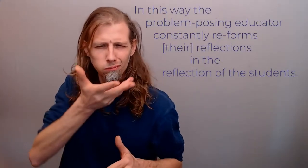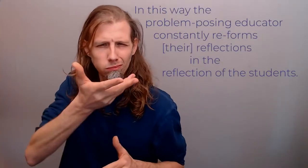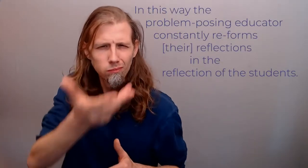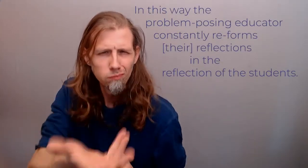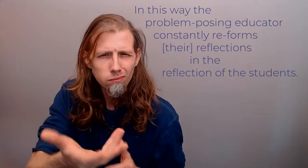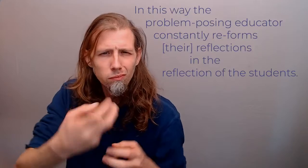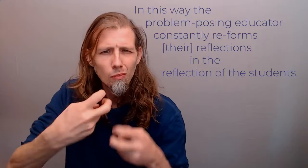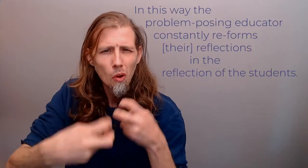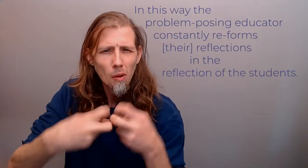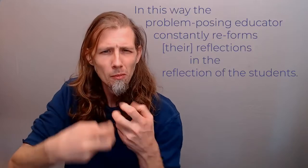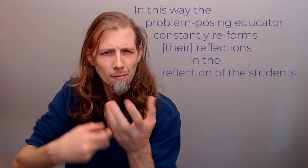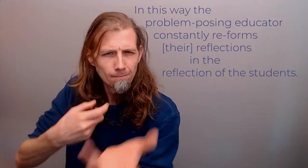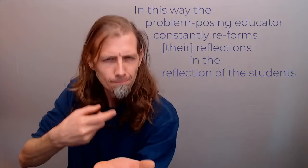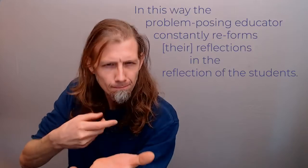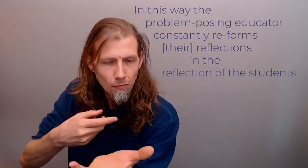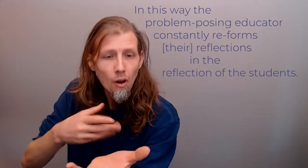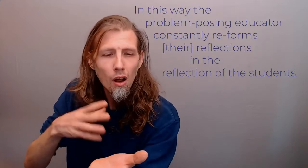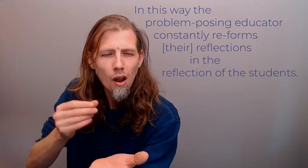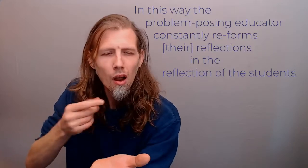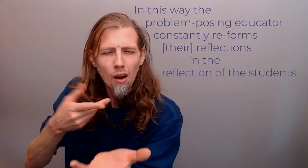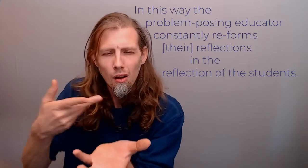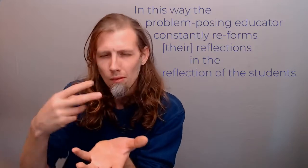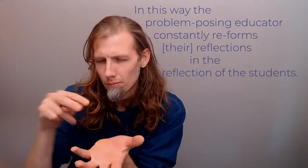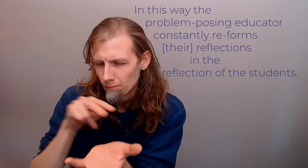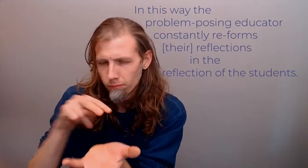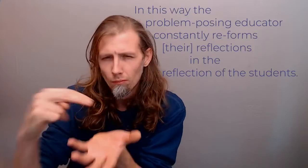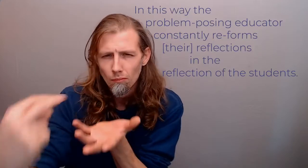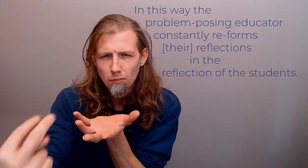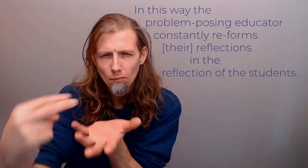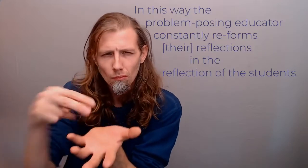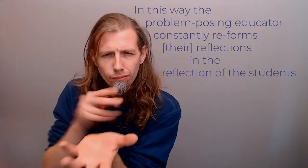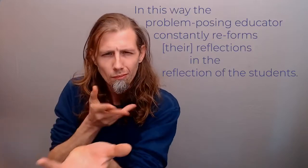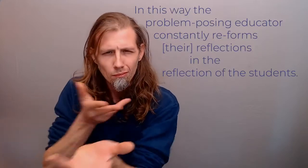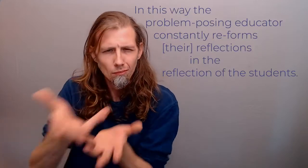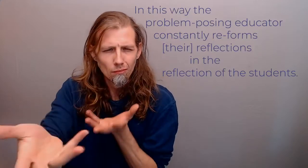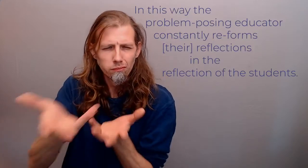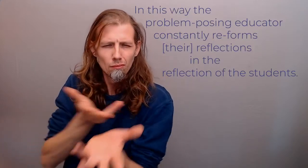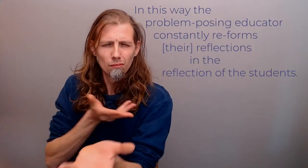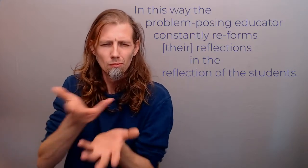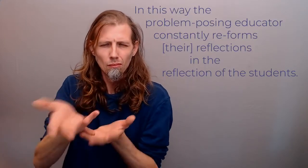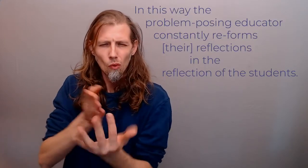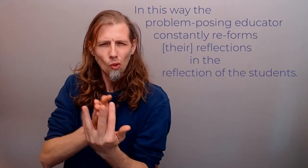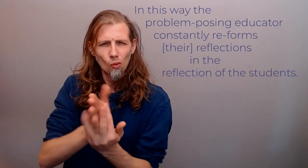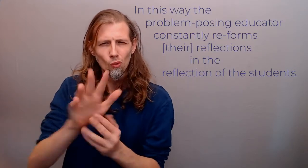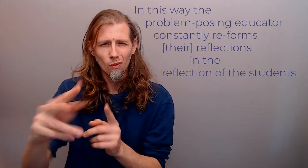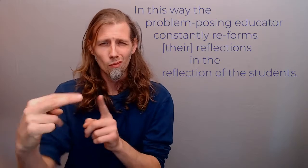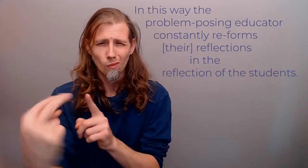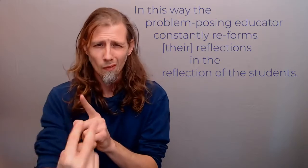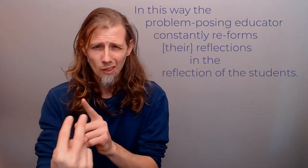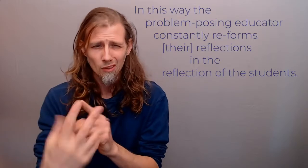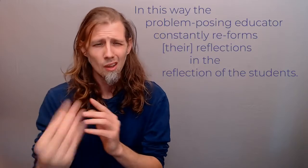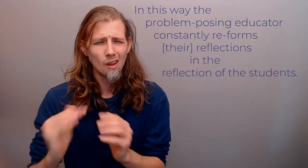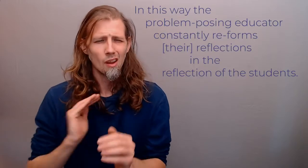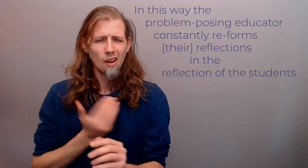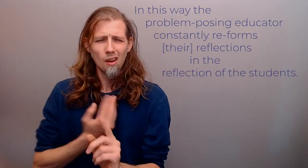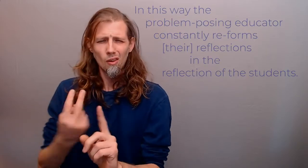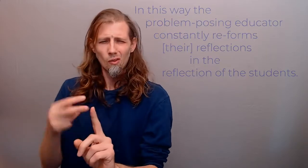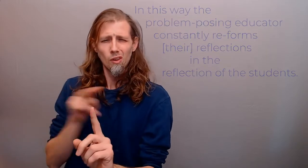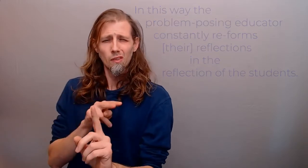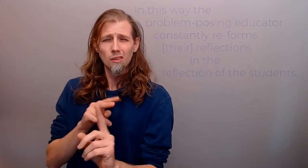In this way, the problem-posing educator constantly reforms their reflections in the reflection of the